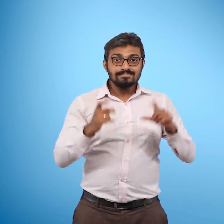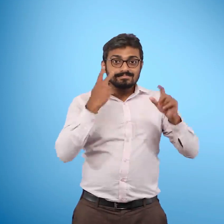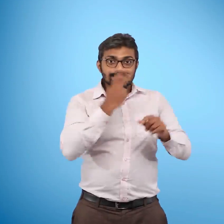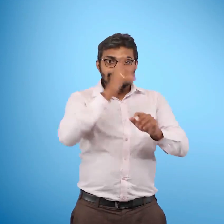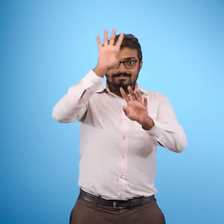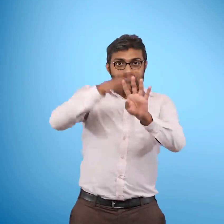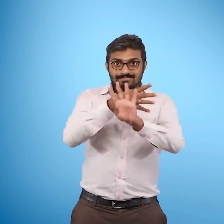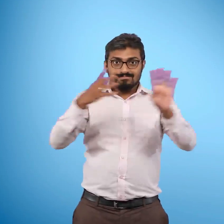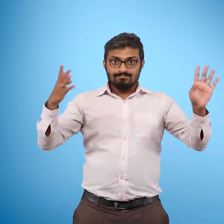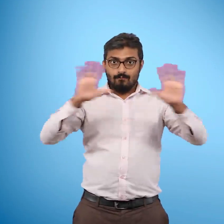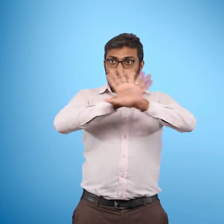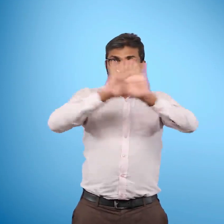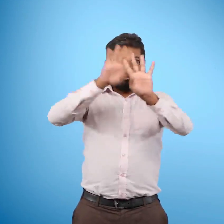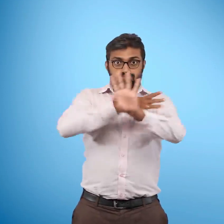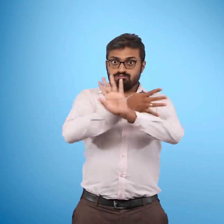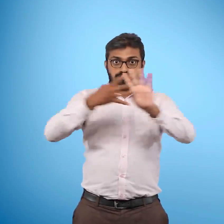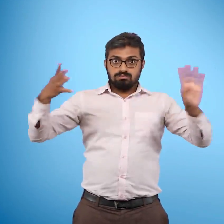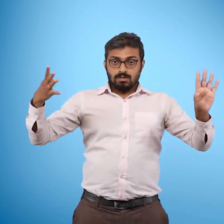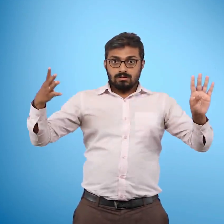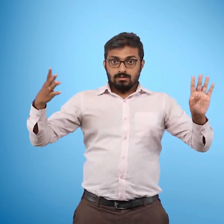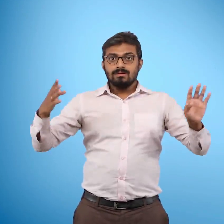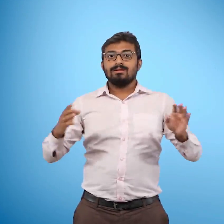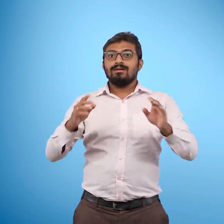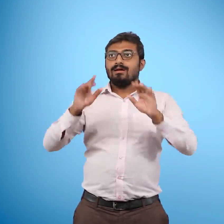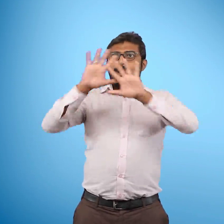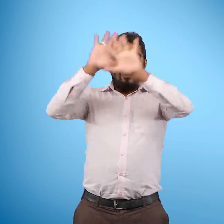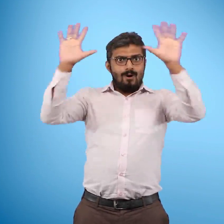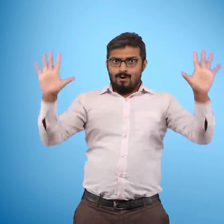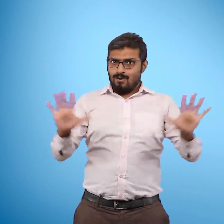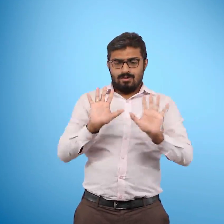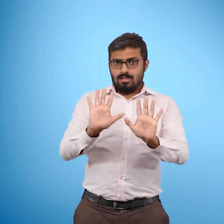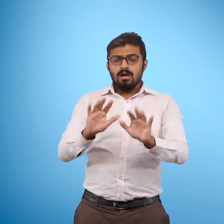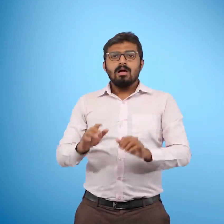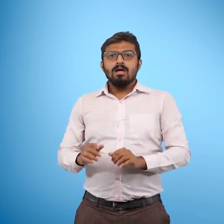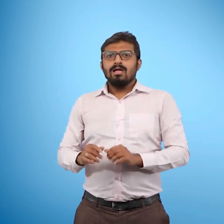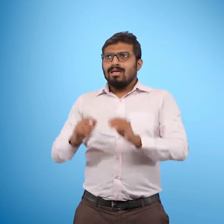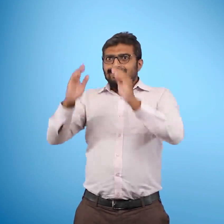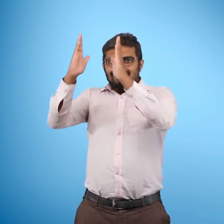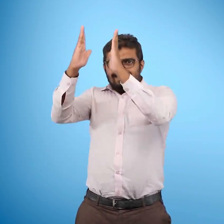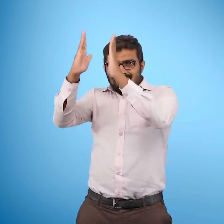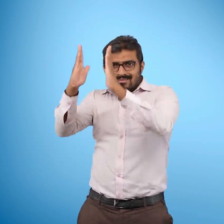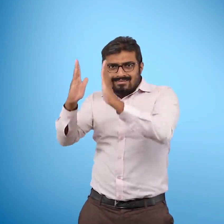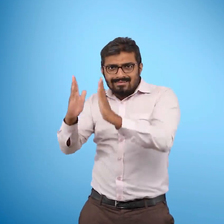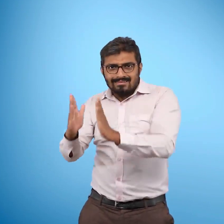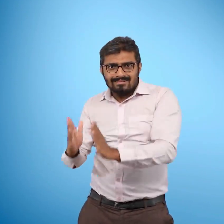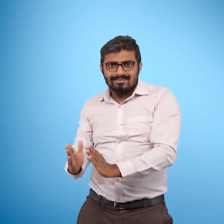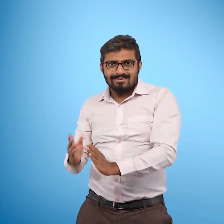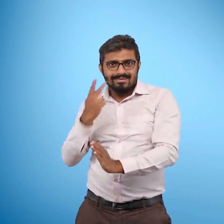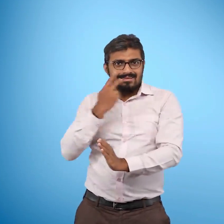Below this we see a huge grid space and lots of colors all around it. In